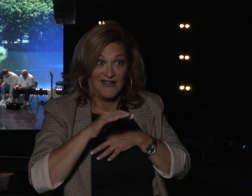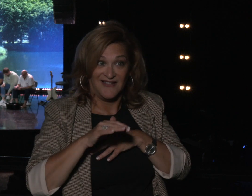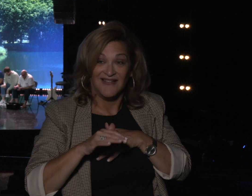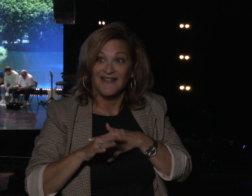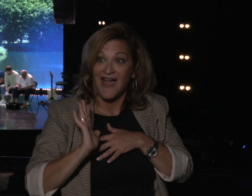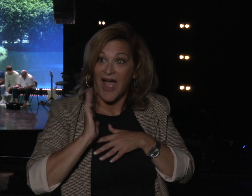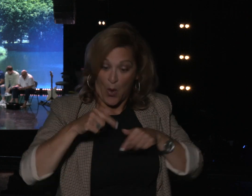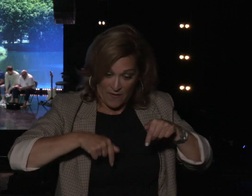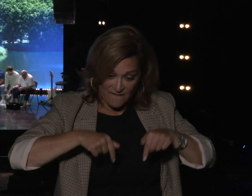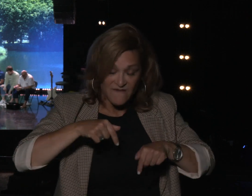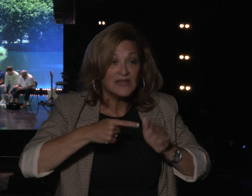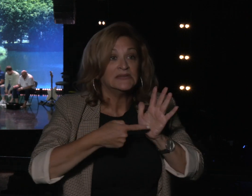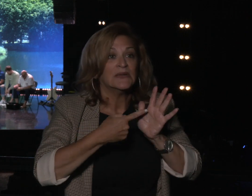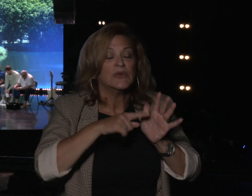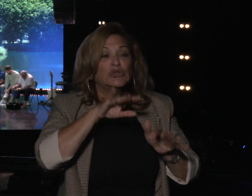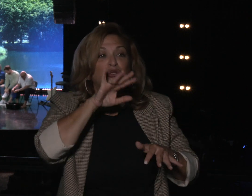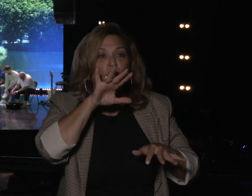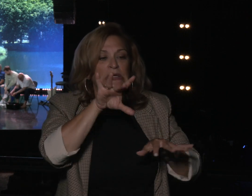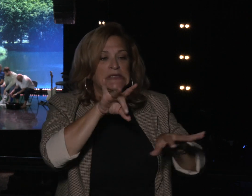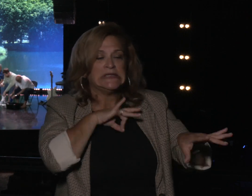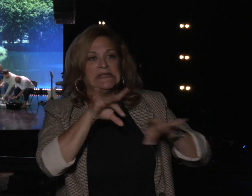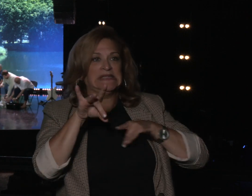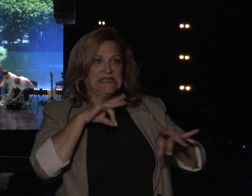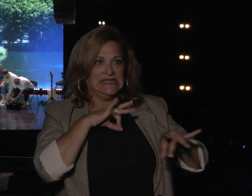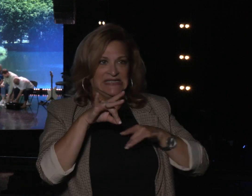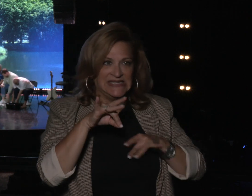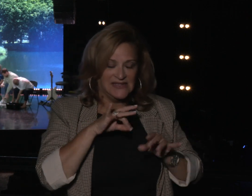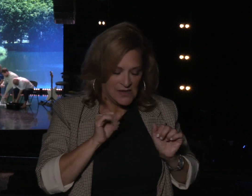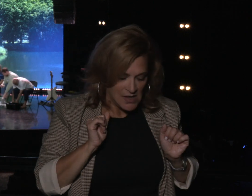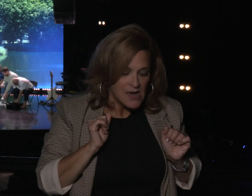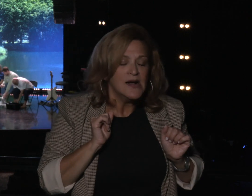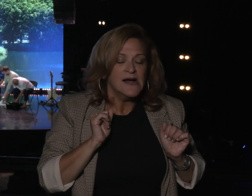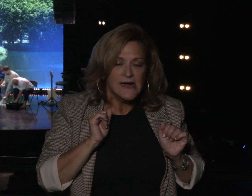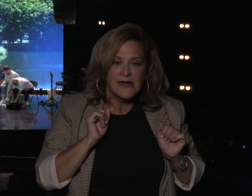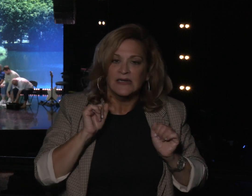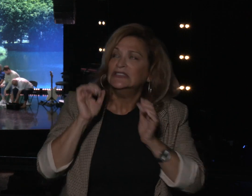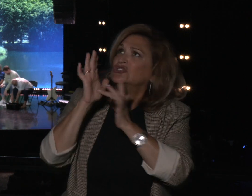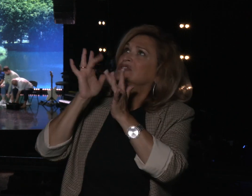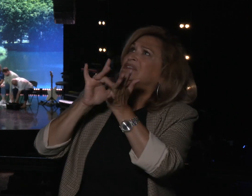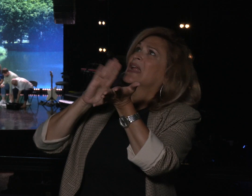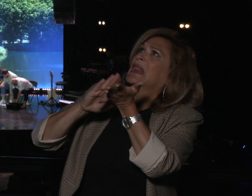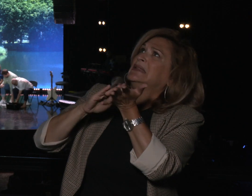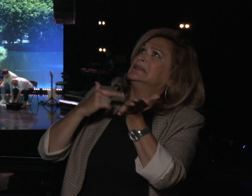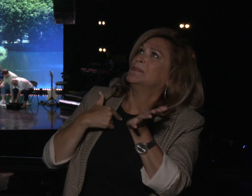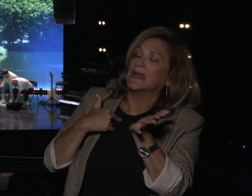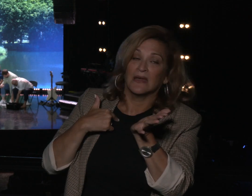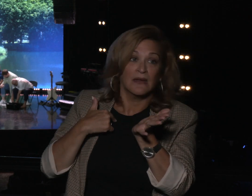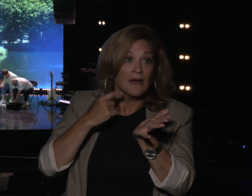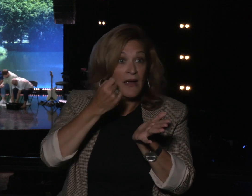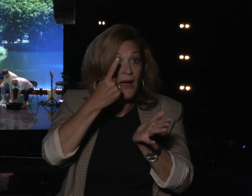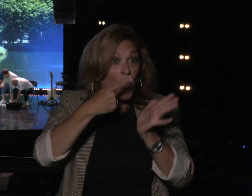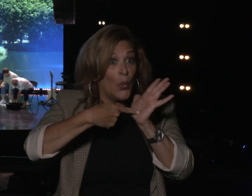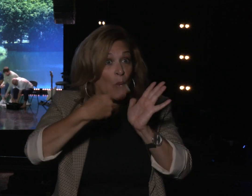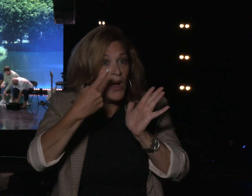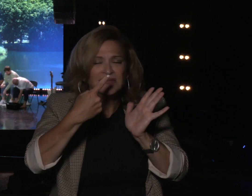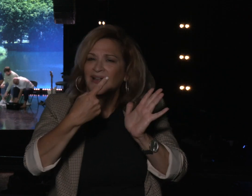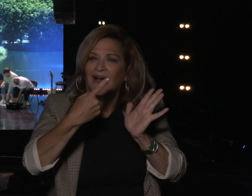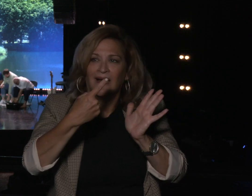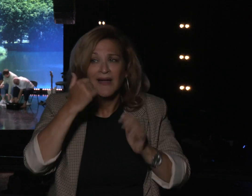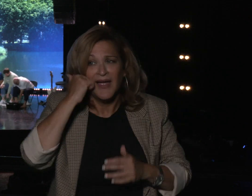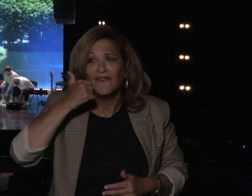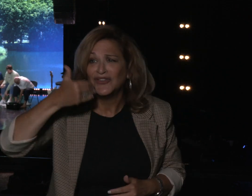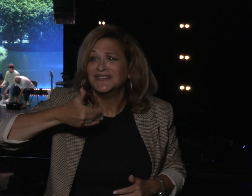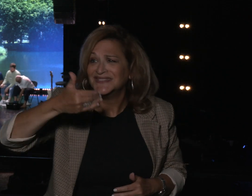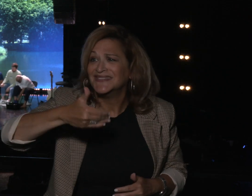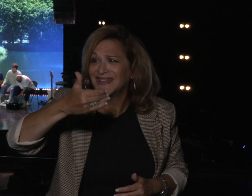our feet get dusty, our feet get dirty, and we need Jesus to cleanse us. And this is not a one-time deal. This is an everyday